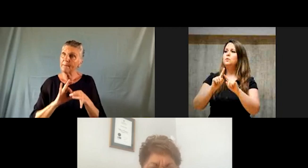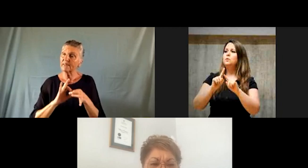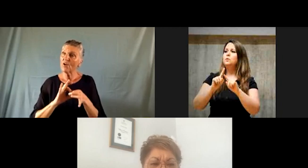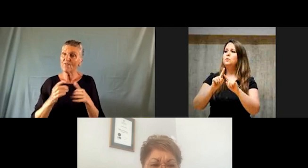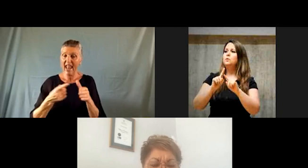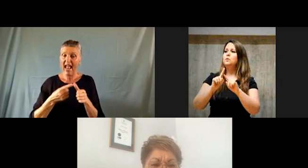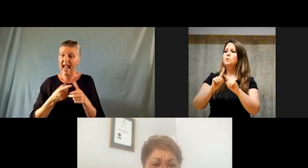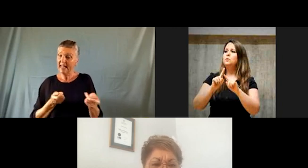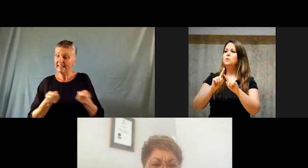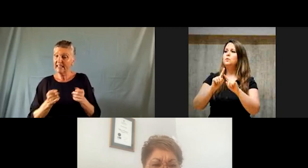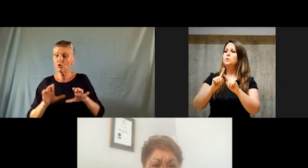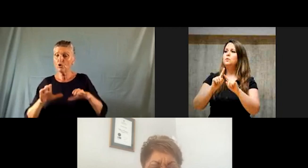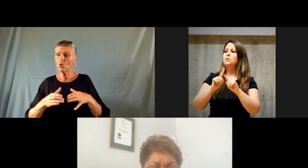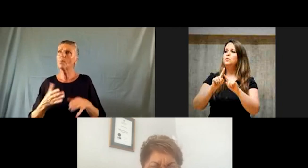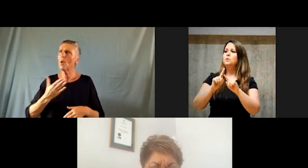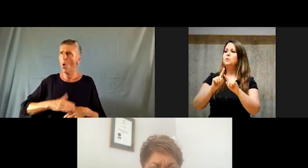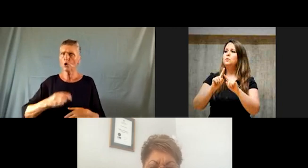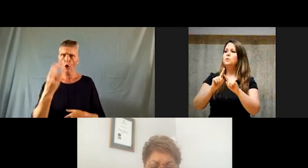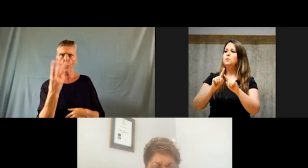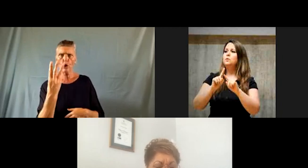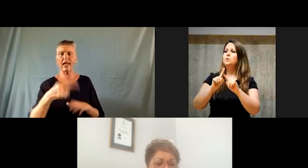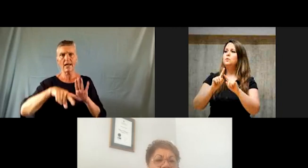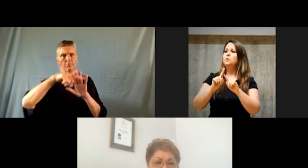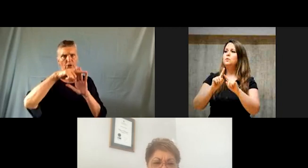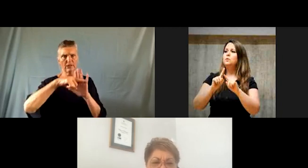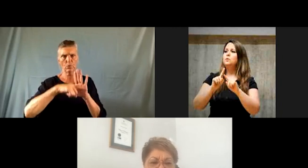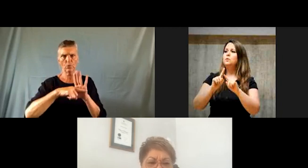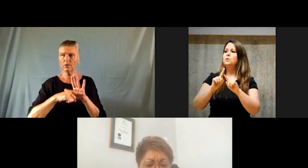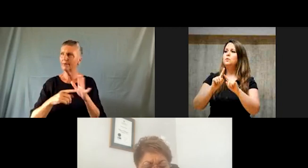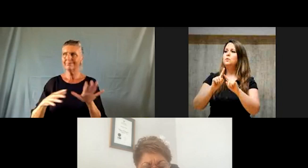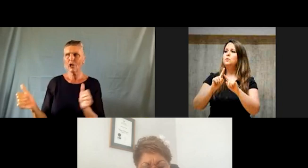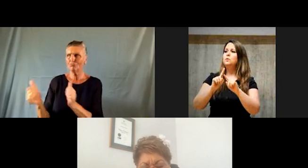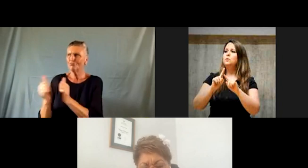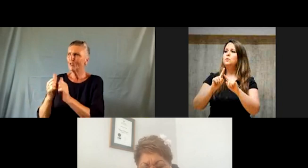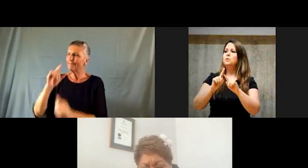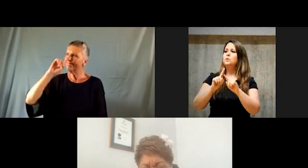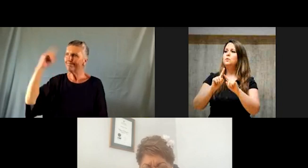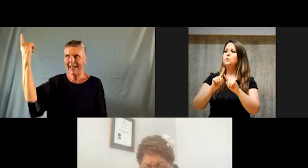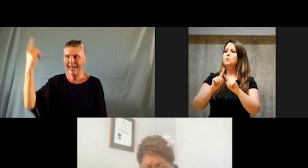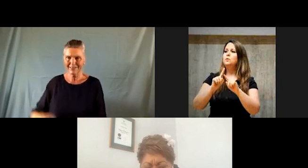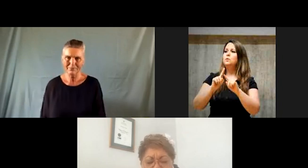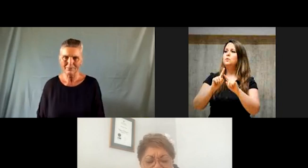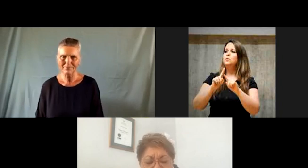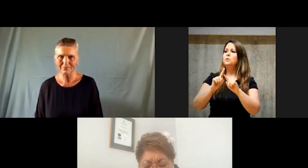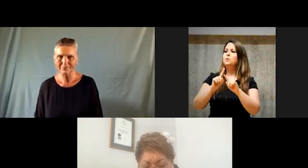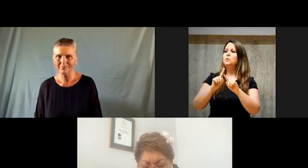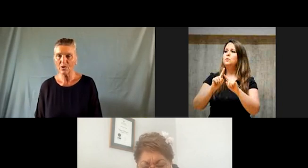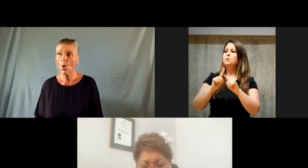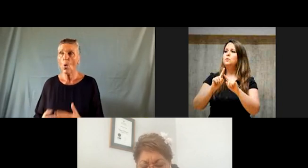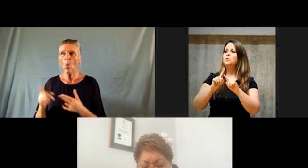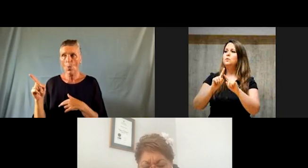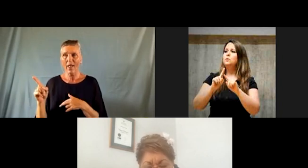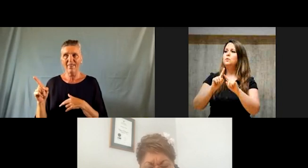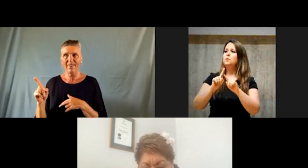want 13 principles. So we're at this impasse with Minister and